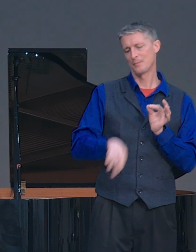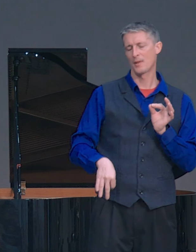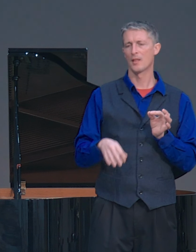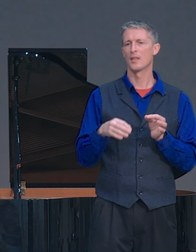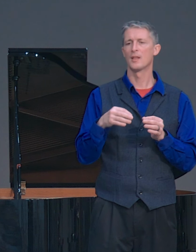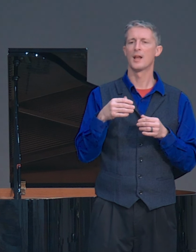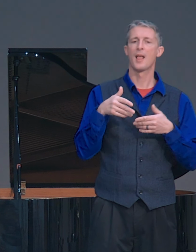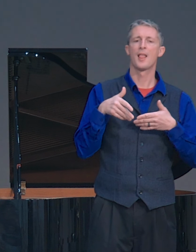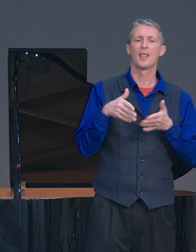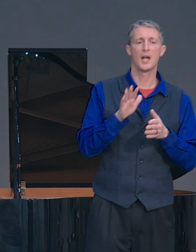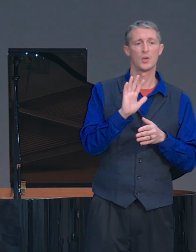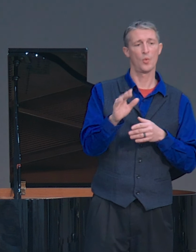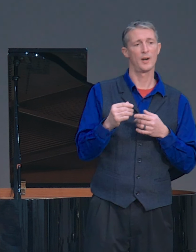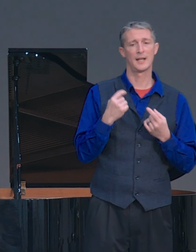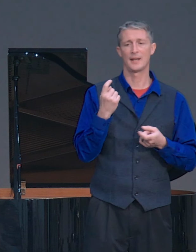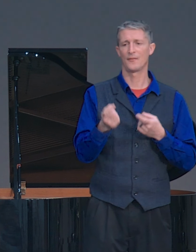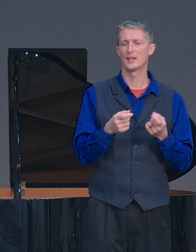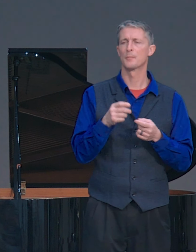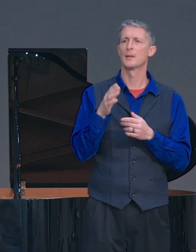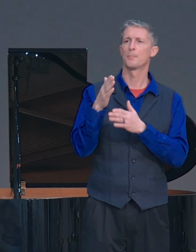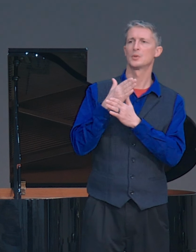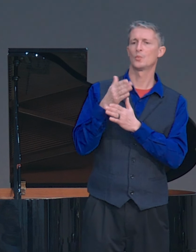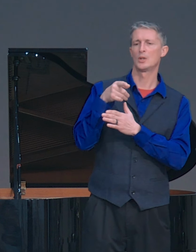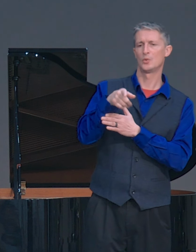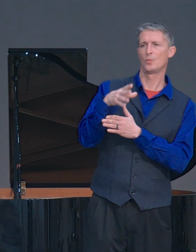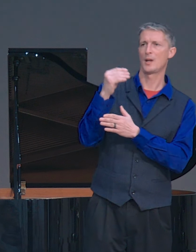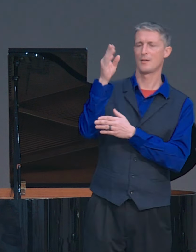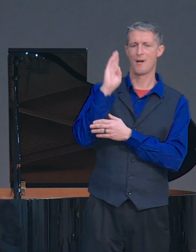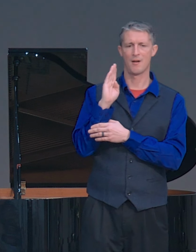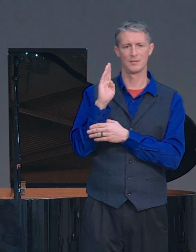It's not something that's out there in the open.